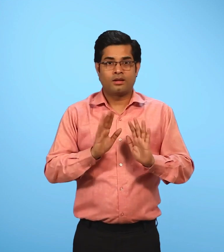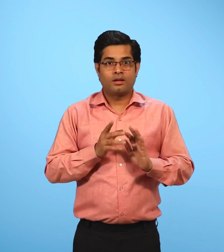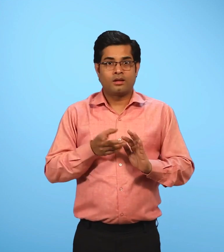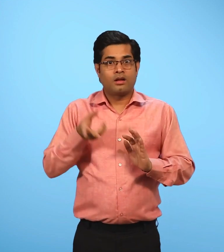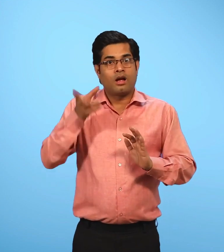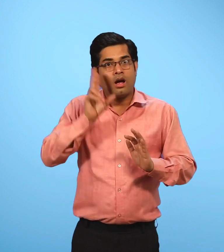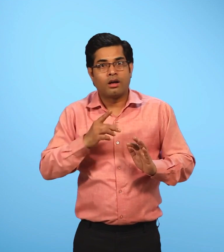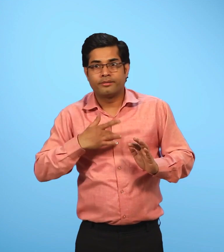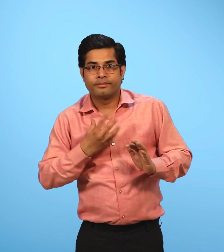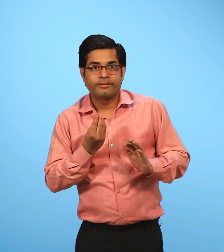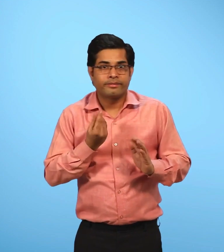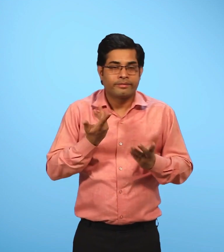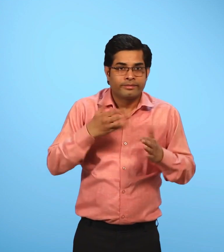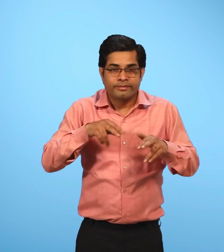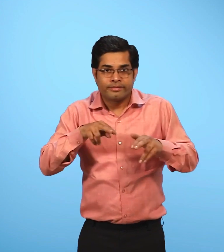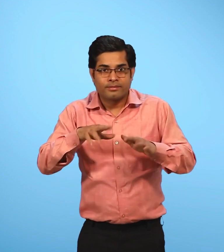I looked behind me frequently